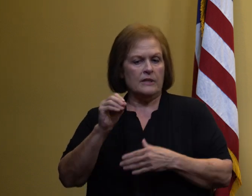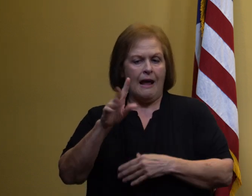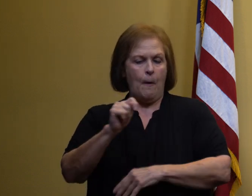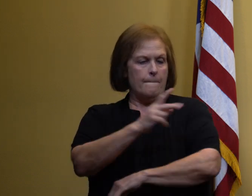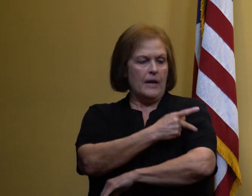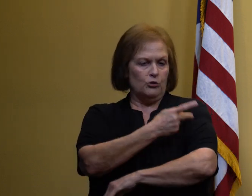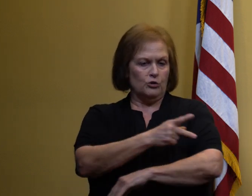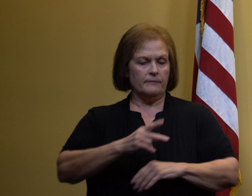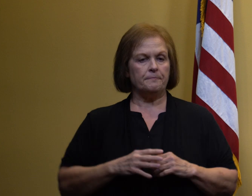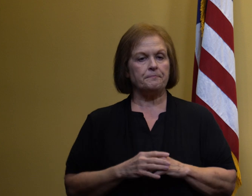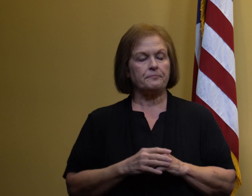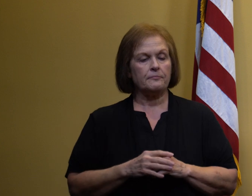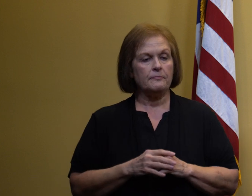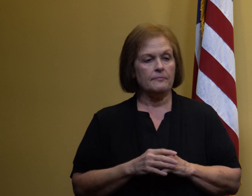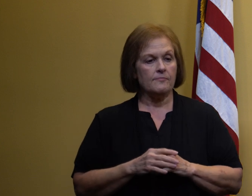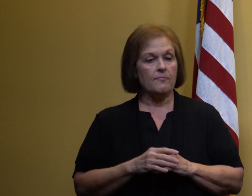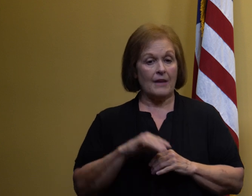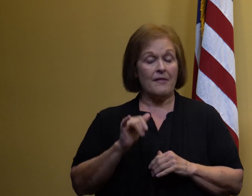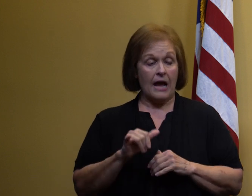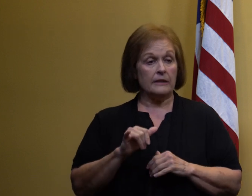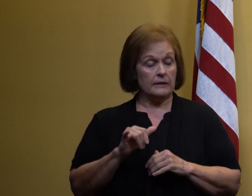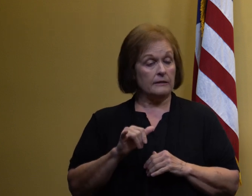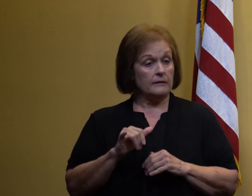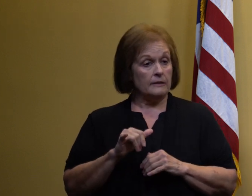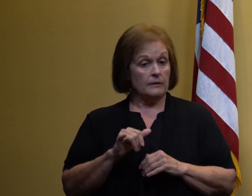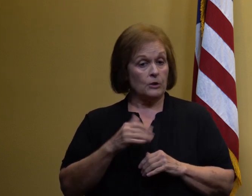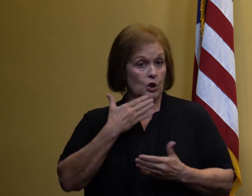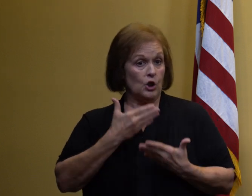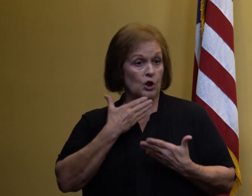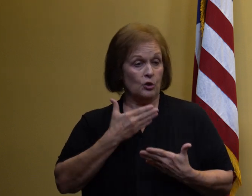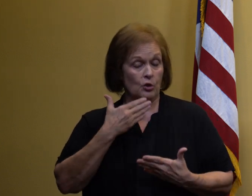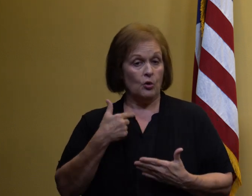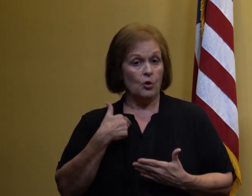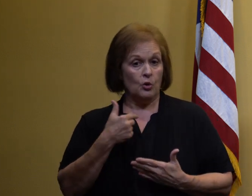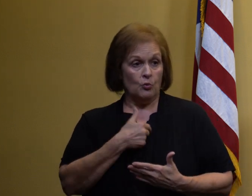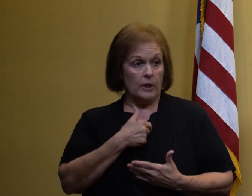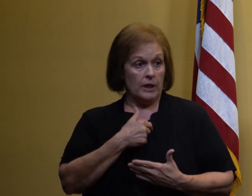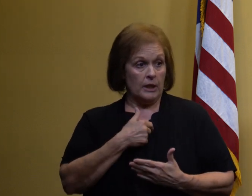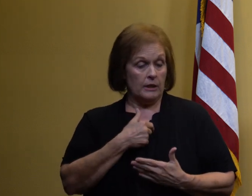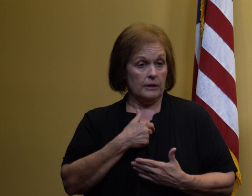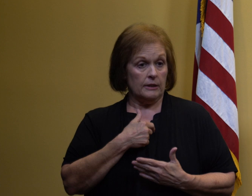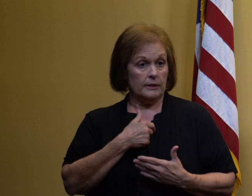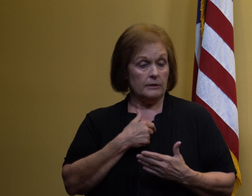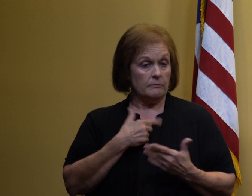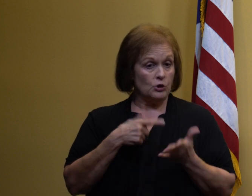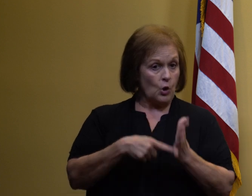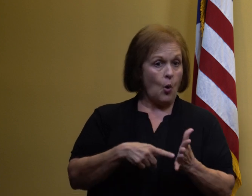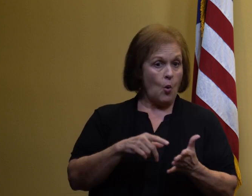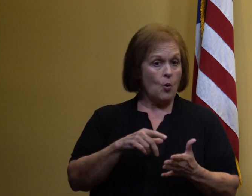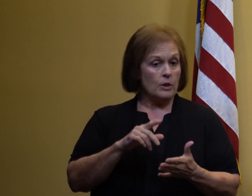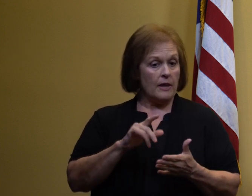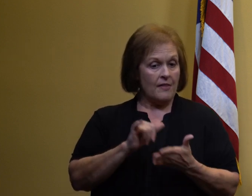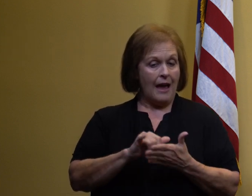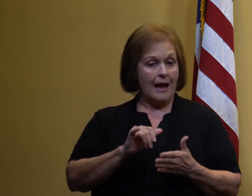treatment. So again, this is a step in the right direction, and just speaks to our priority of mental health as